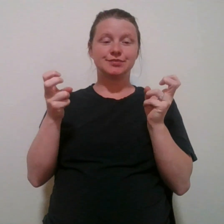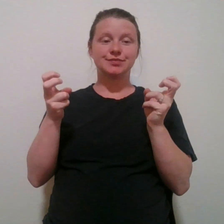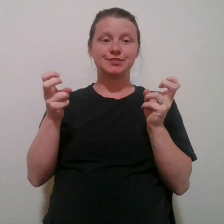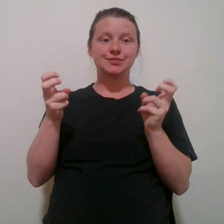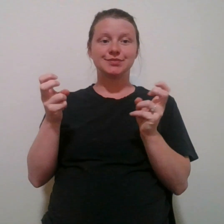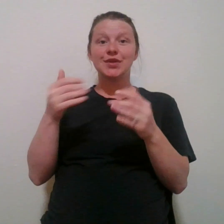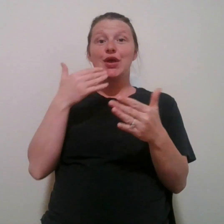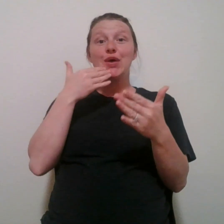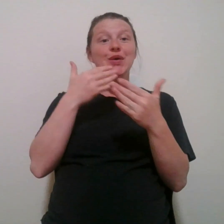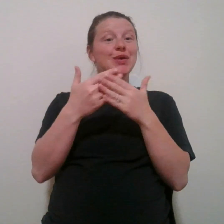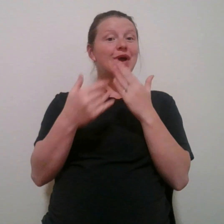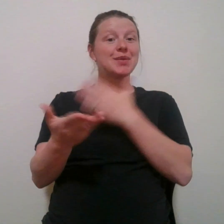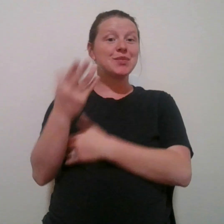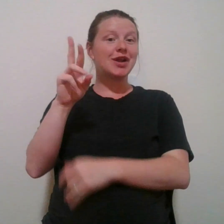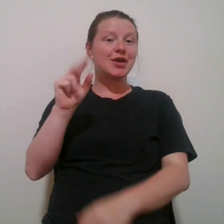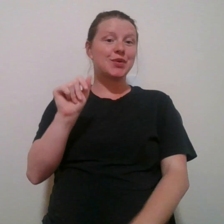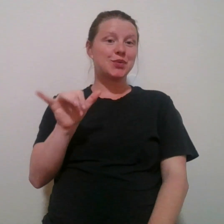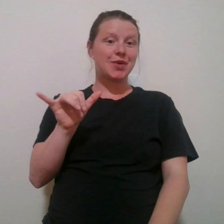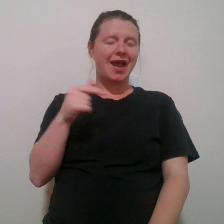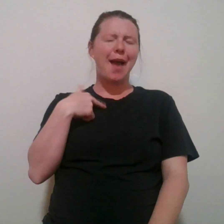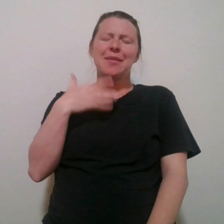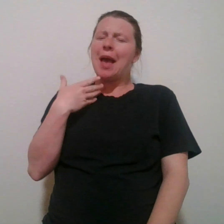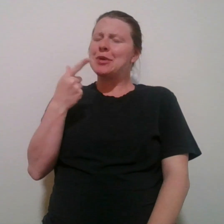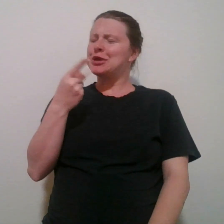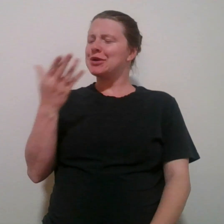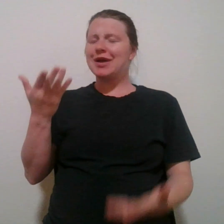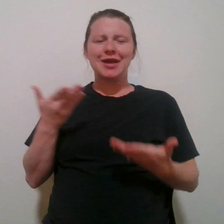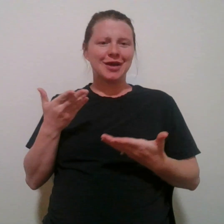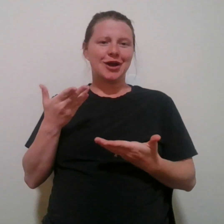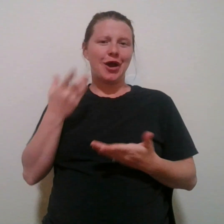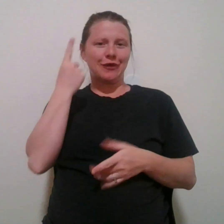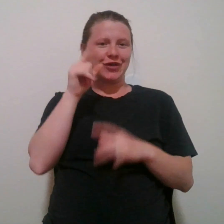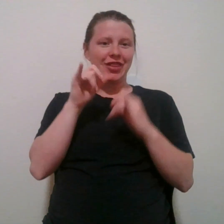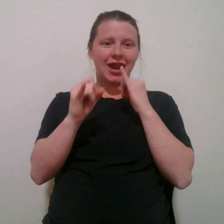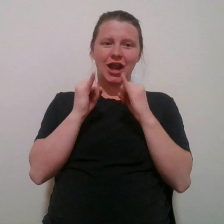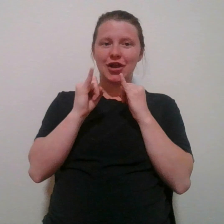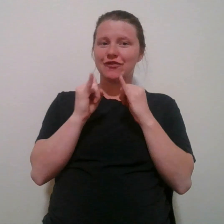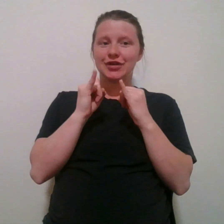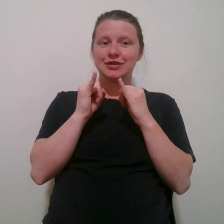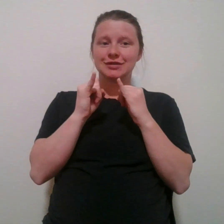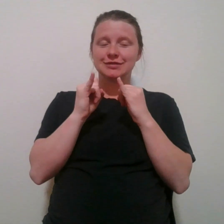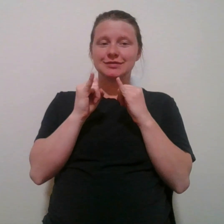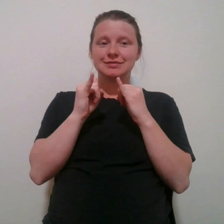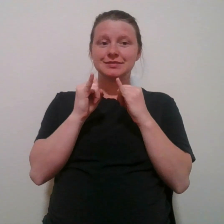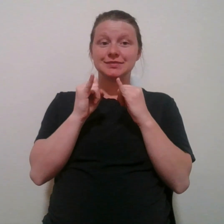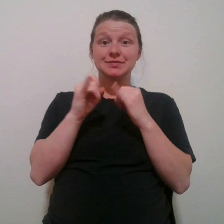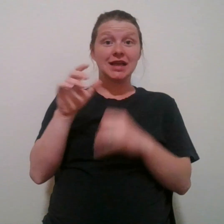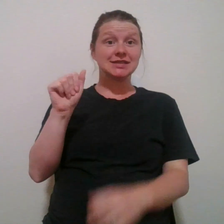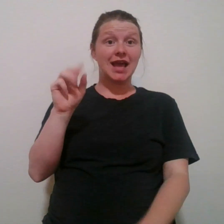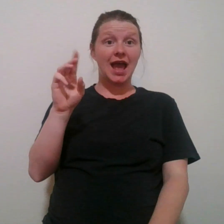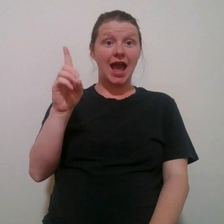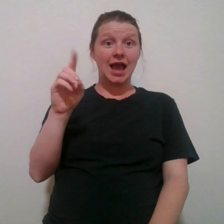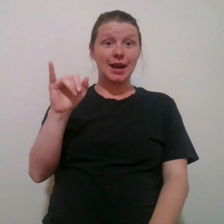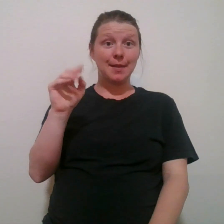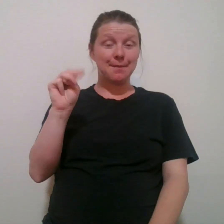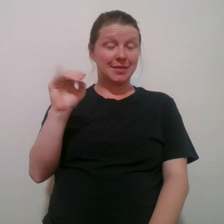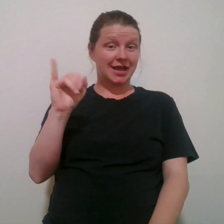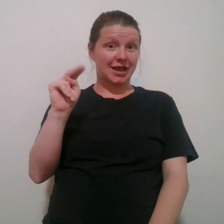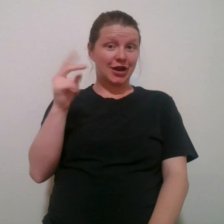Good morning, Ray. I'm so glad you could come in this morning for the interview. As administrator of this school, I'm interested in your